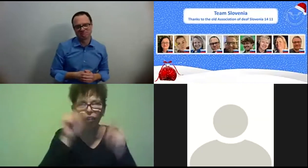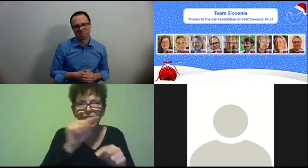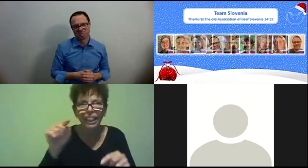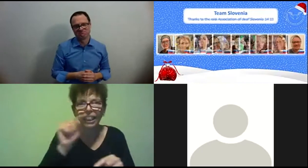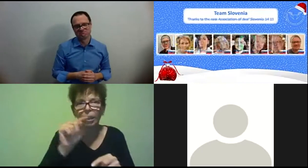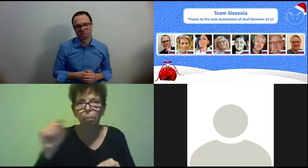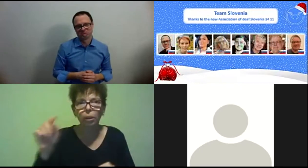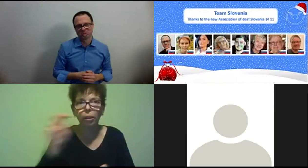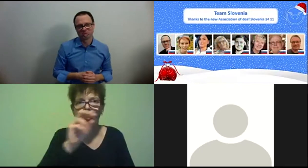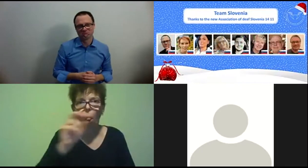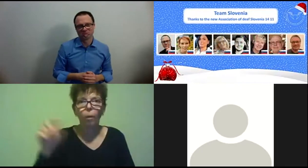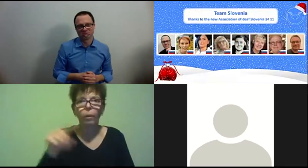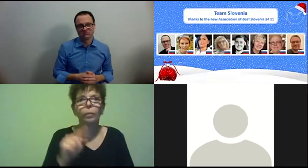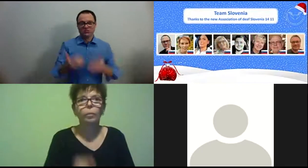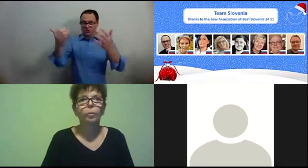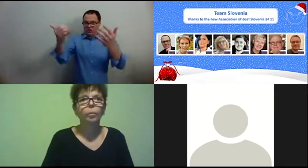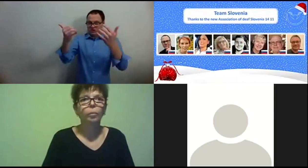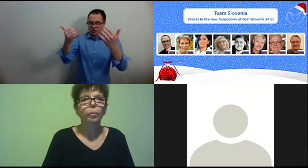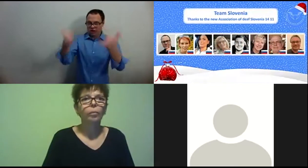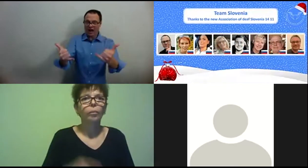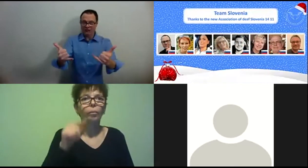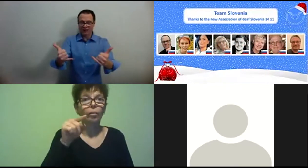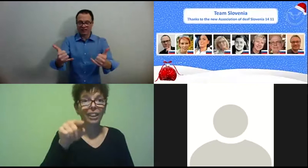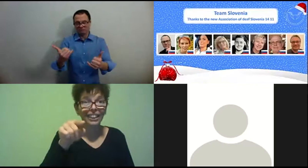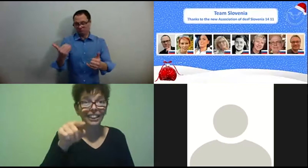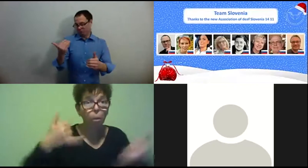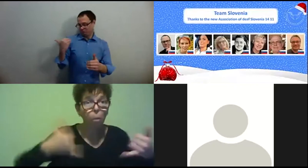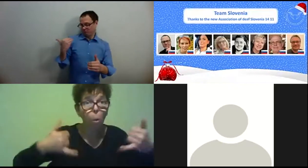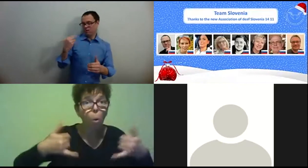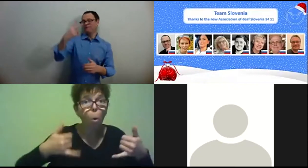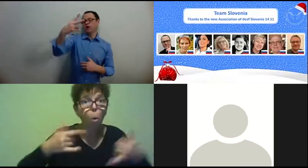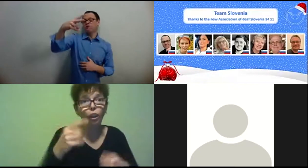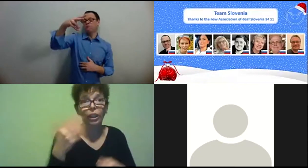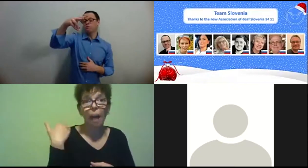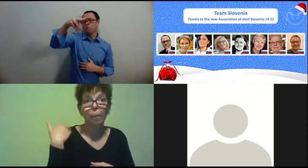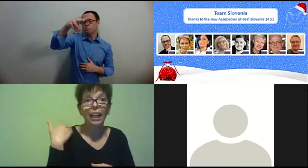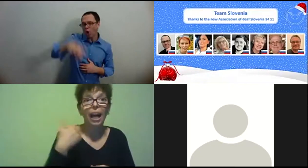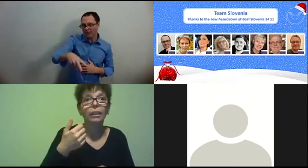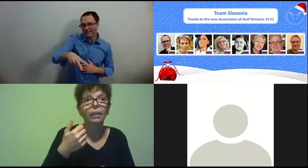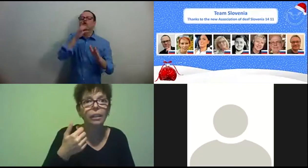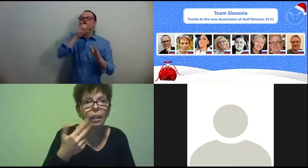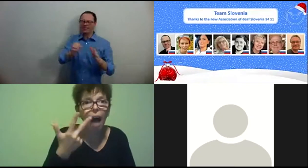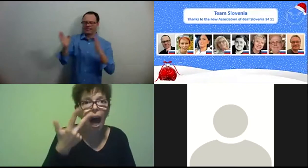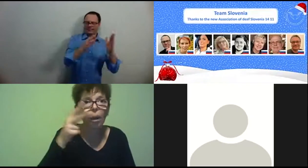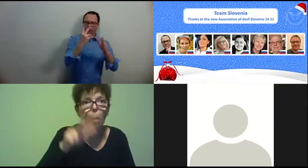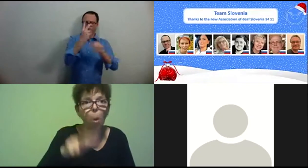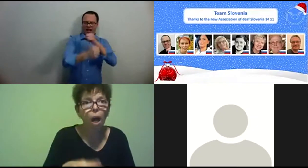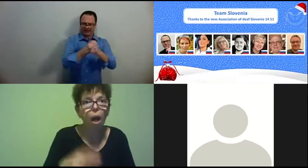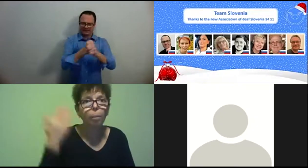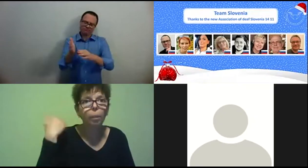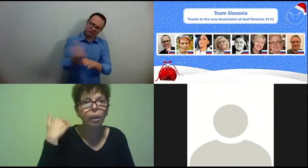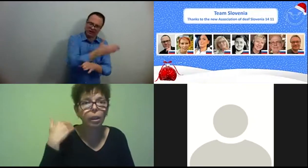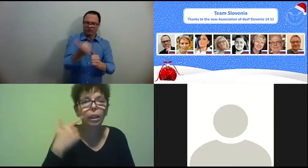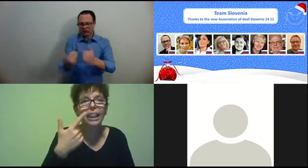has been supporting me for the past 2 years. I want to thank all of you for your support. Now, the